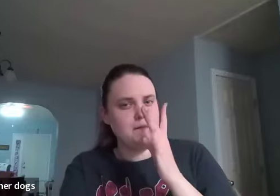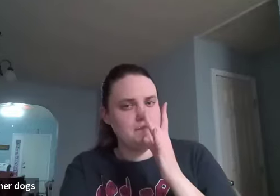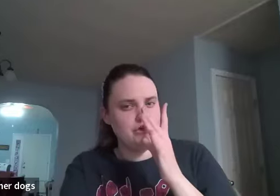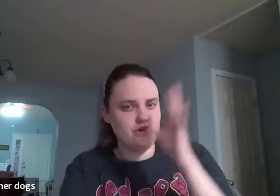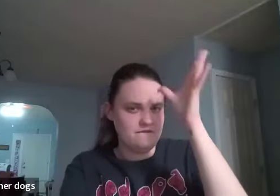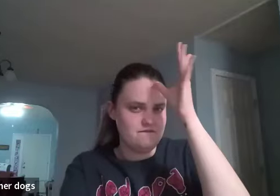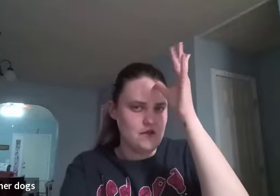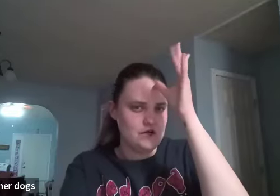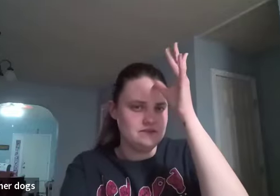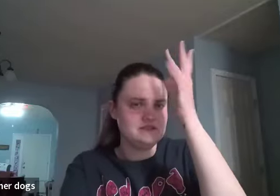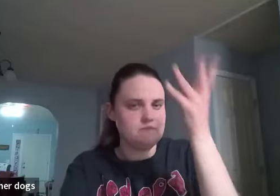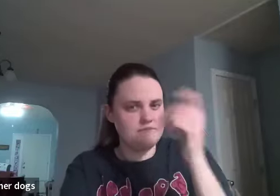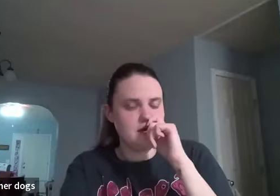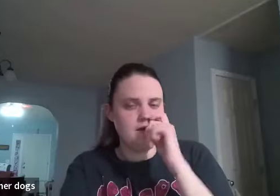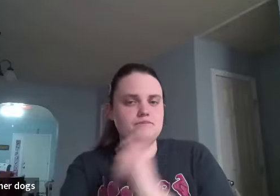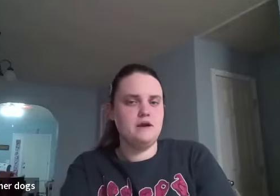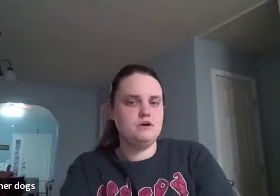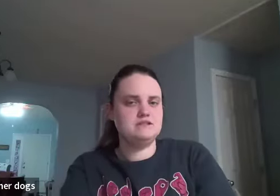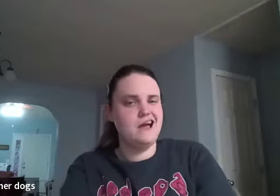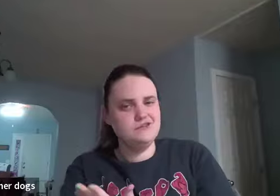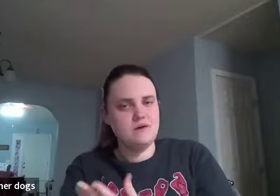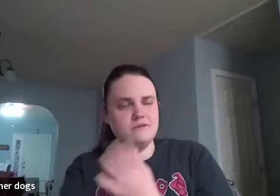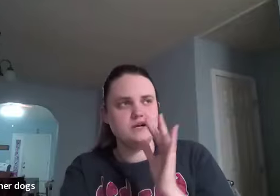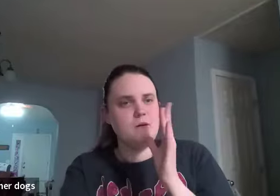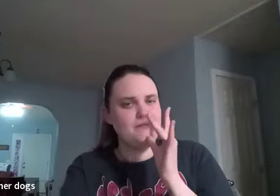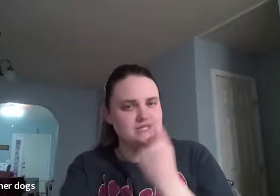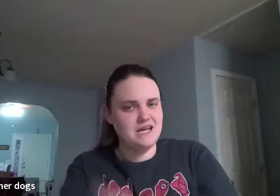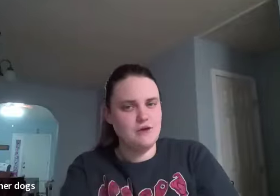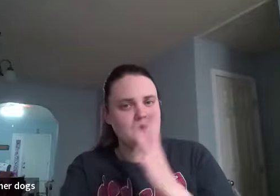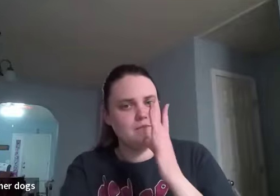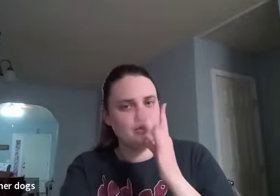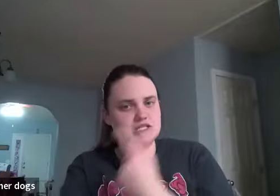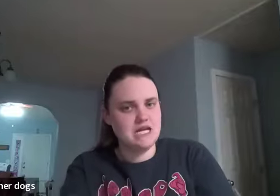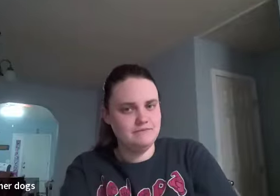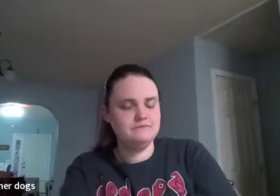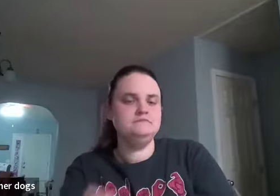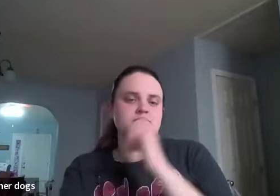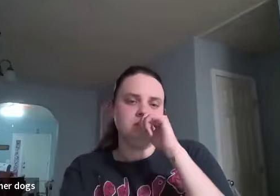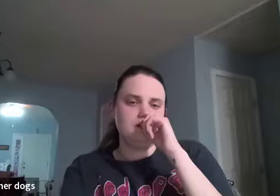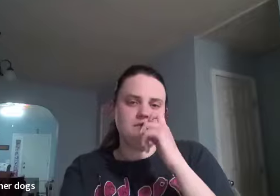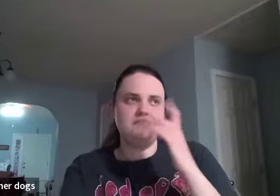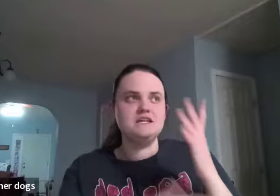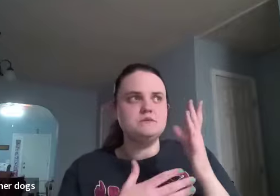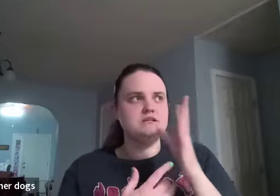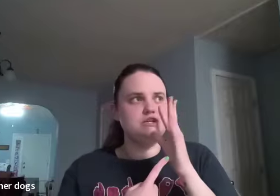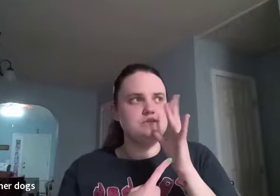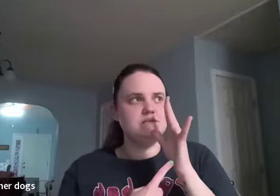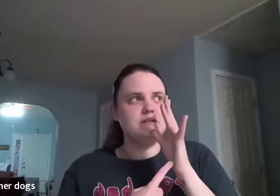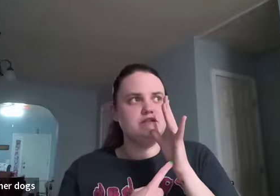like mother, father sometimes. That works. I do that when I'm talking about Mother's Day. I'll be like Mother's Day. And I think it's because I use that as being like